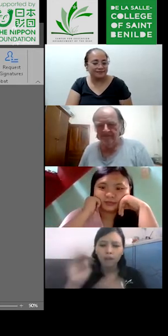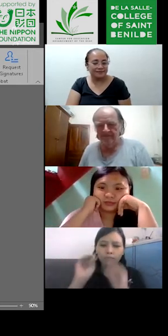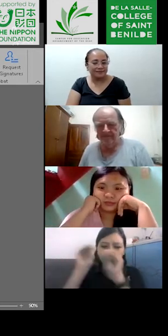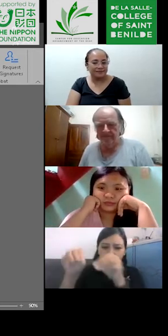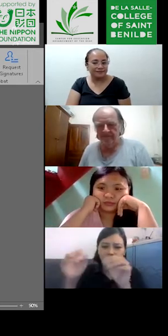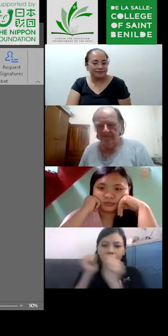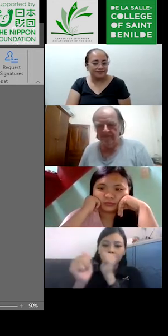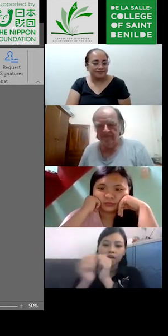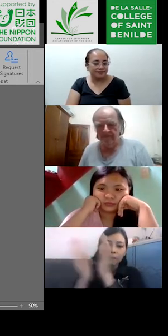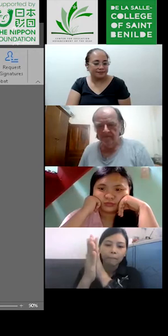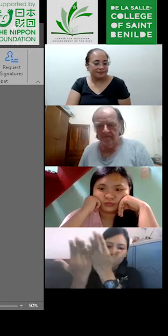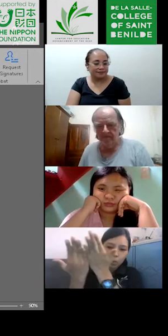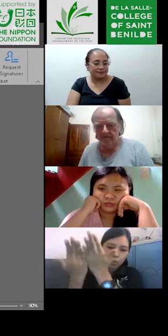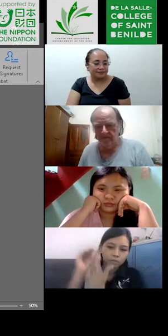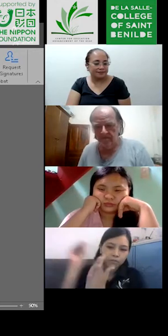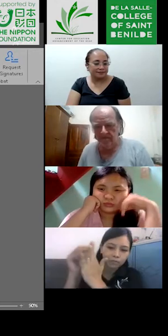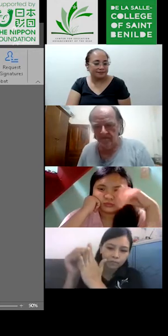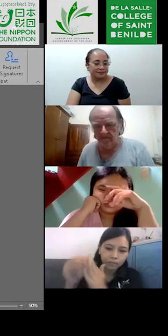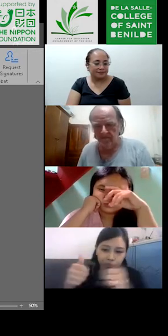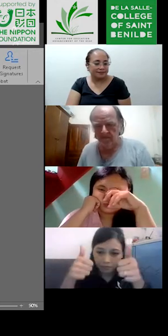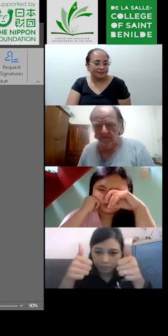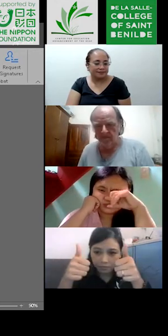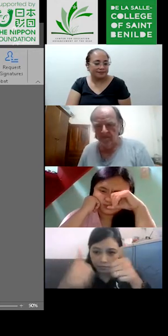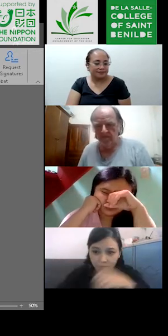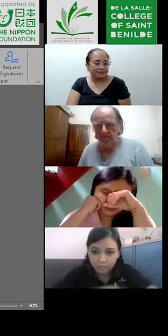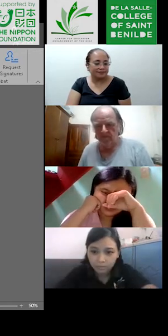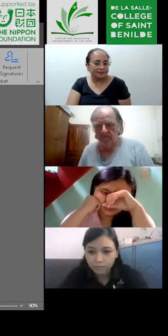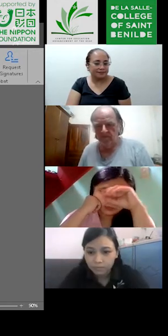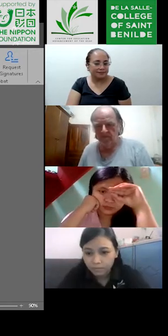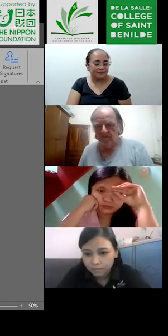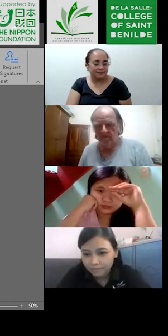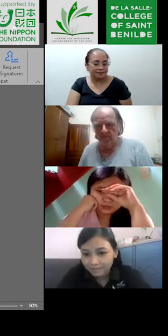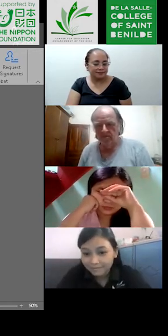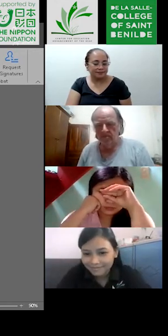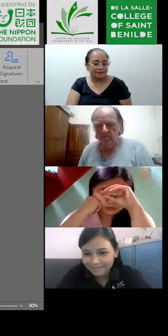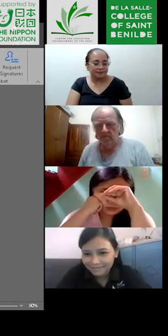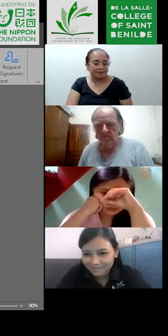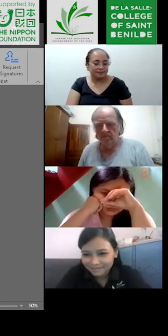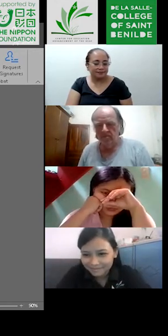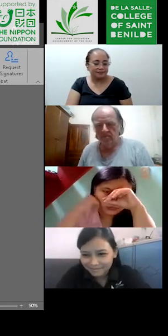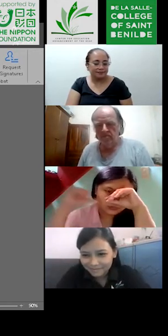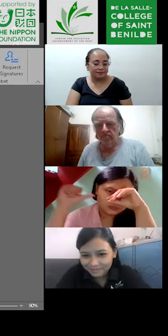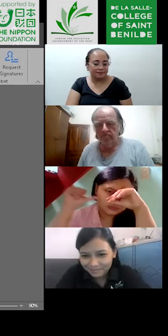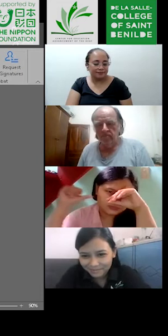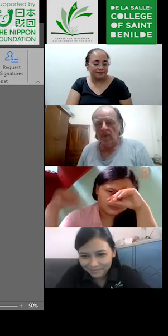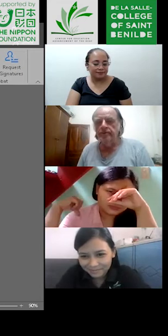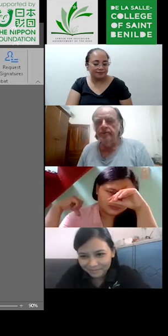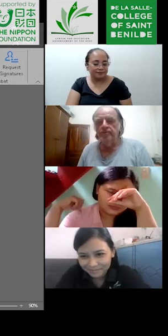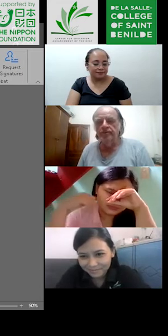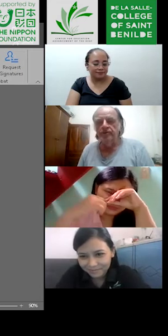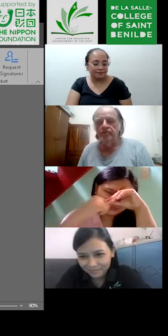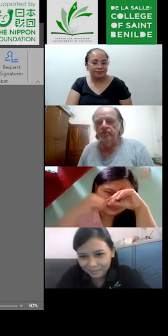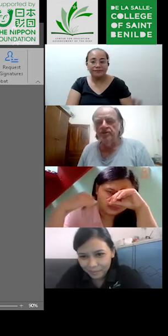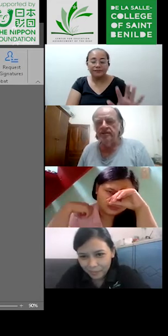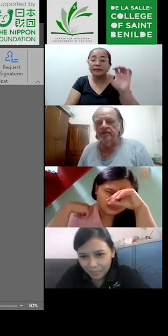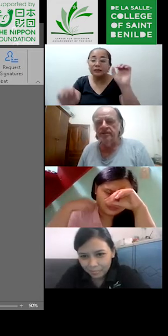Nat would prefer this, but we can use that as a variation in the dictionary. You can